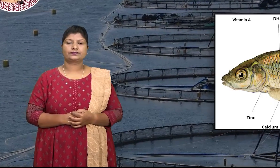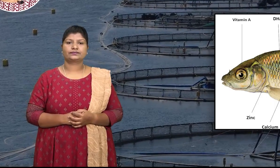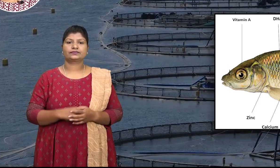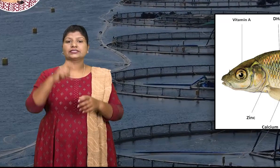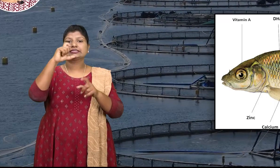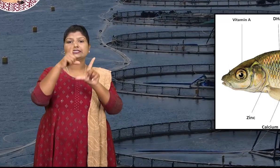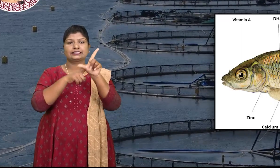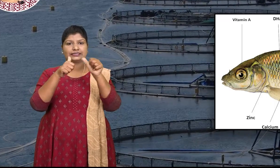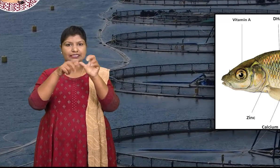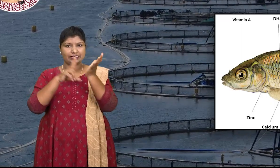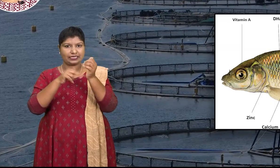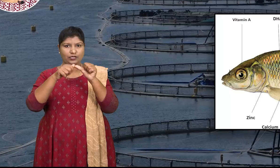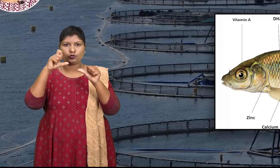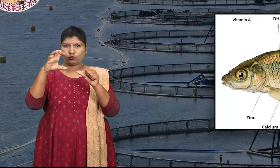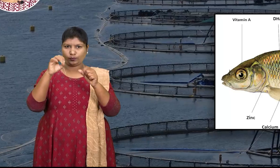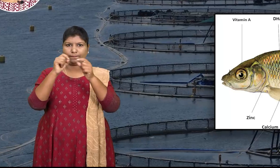cyanocobalamin